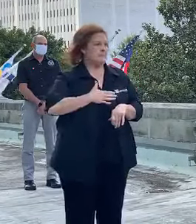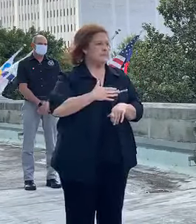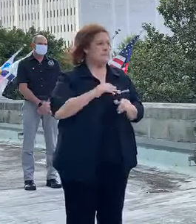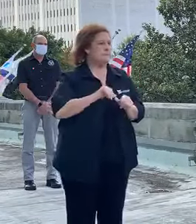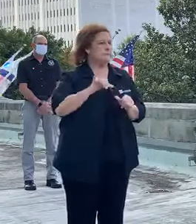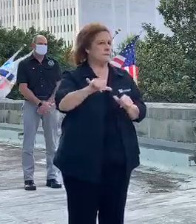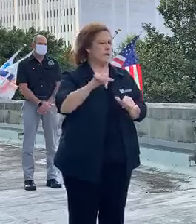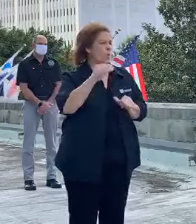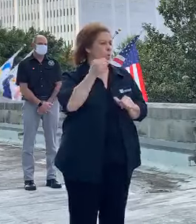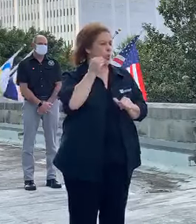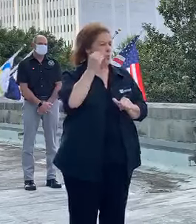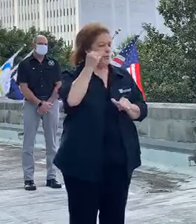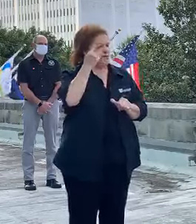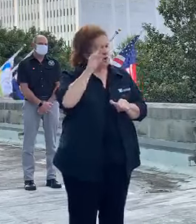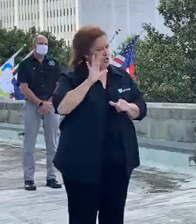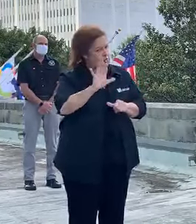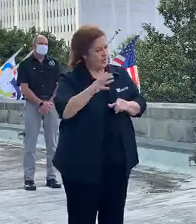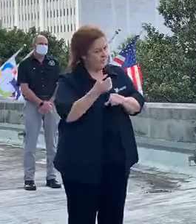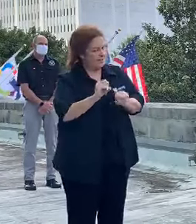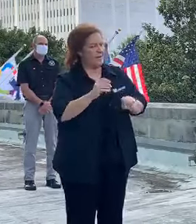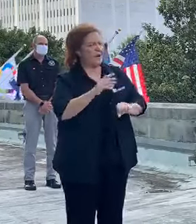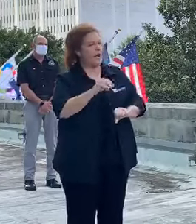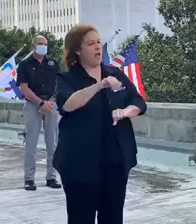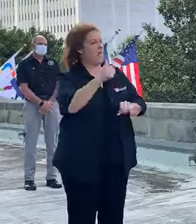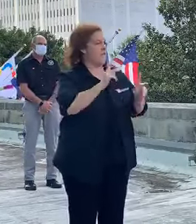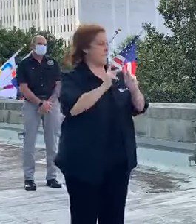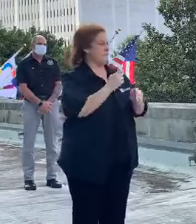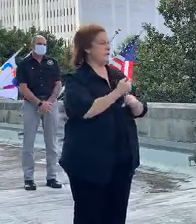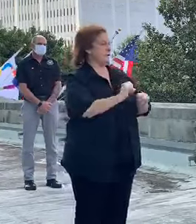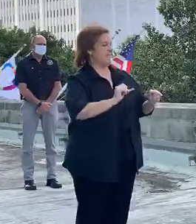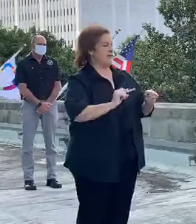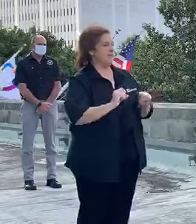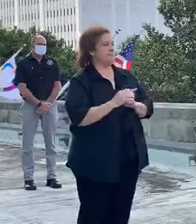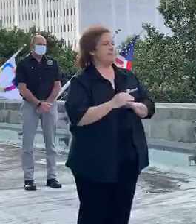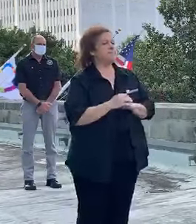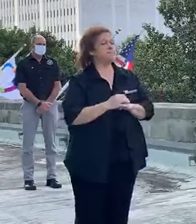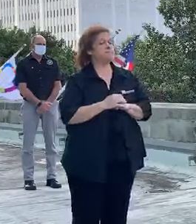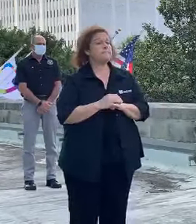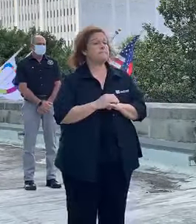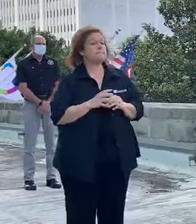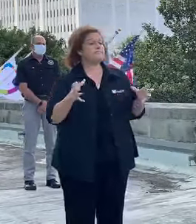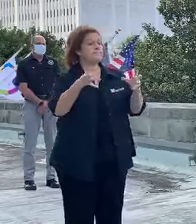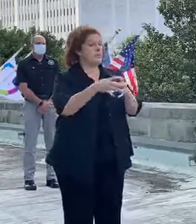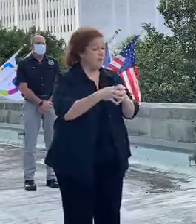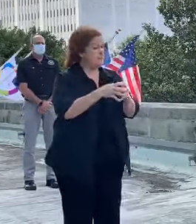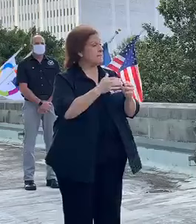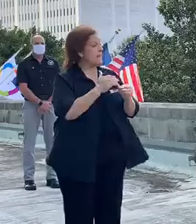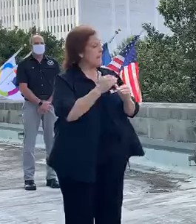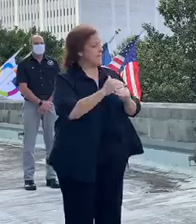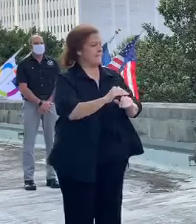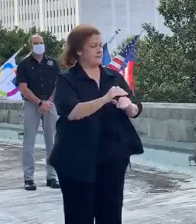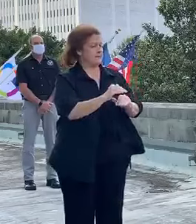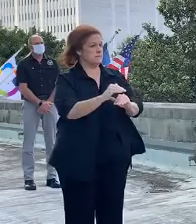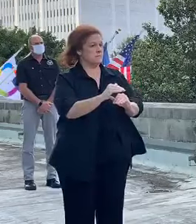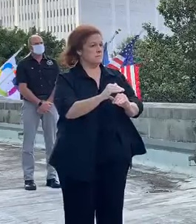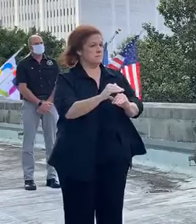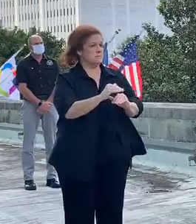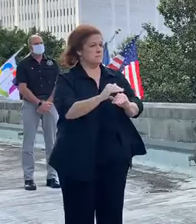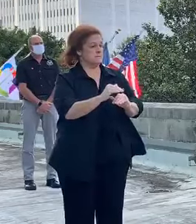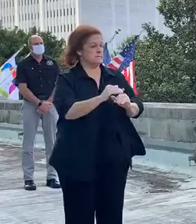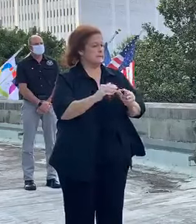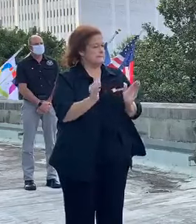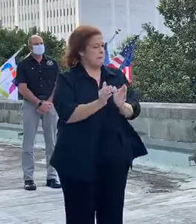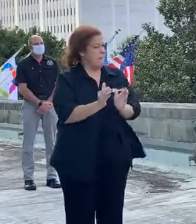continue to do that for your sake and for all of our sake. Gatherings will continue to be limited to a